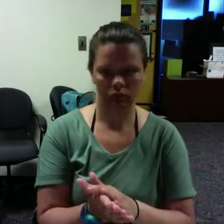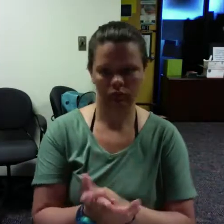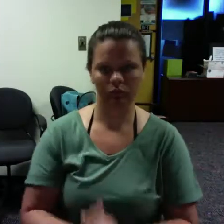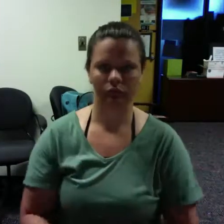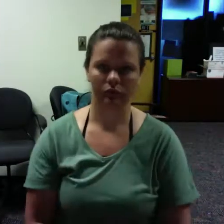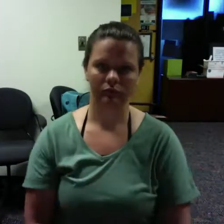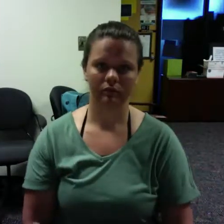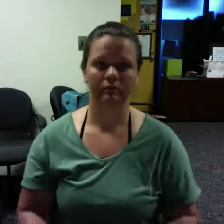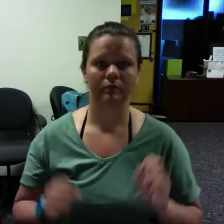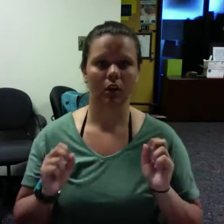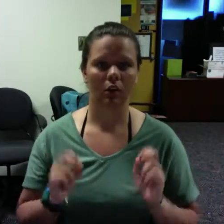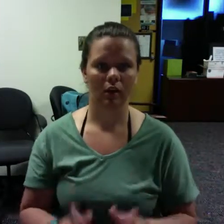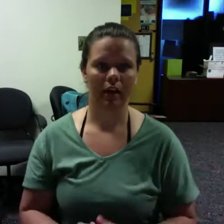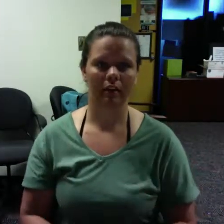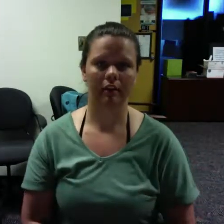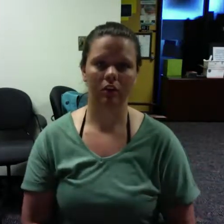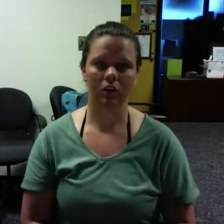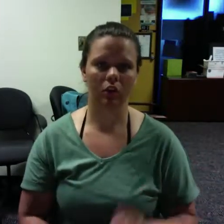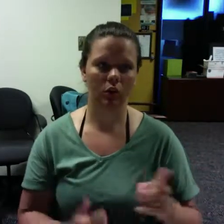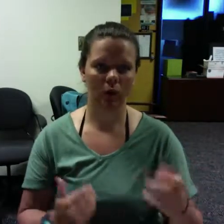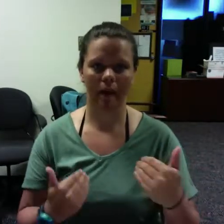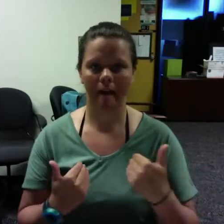Okay. You have a few